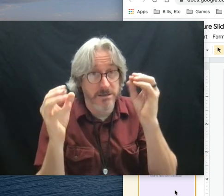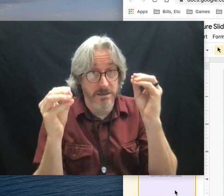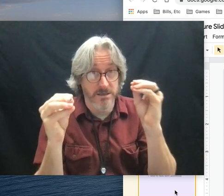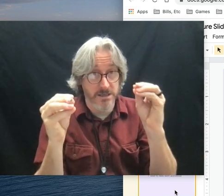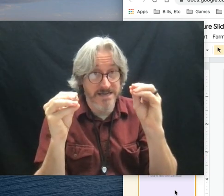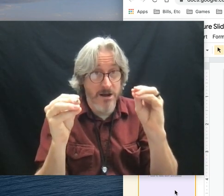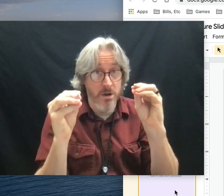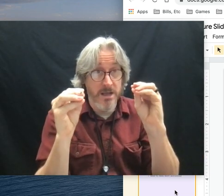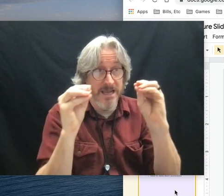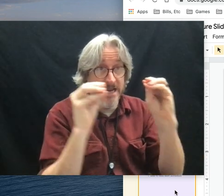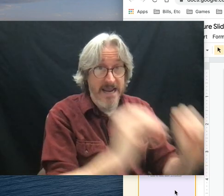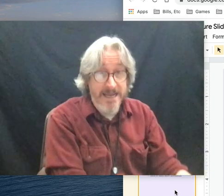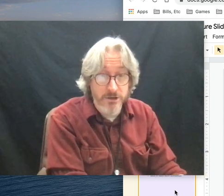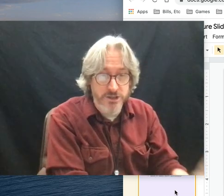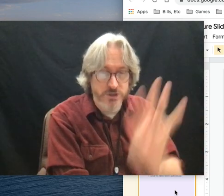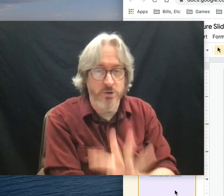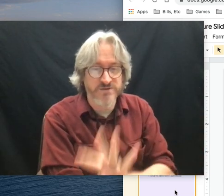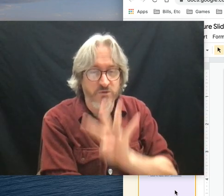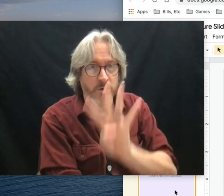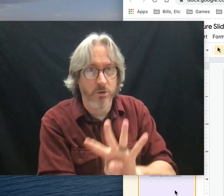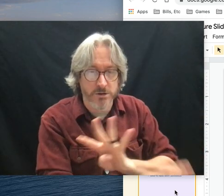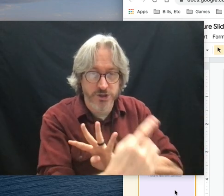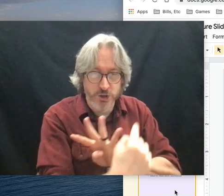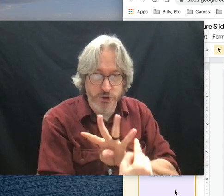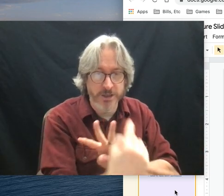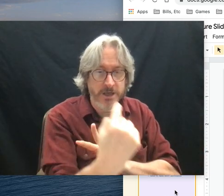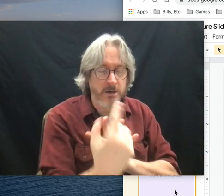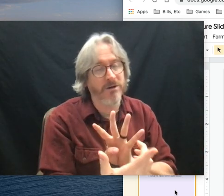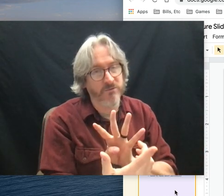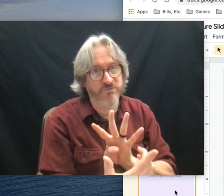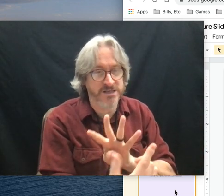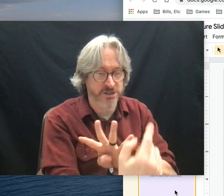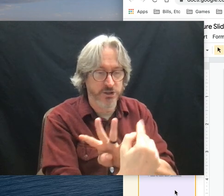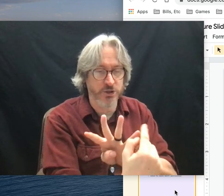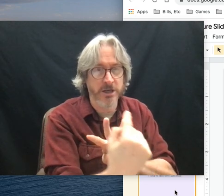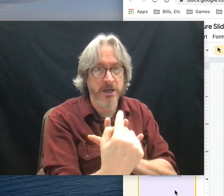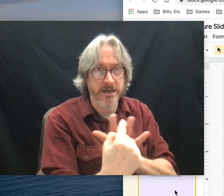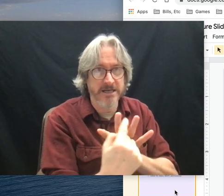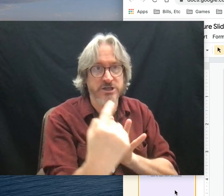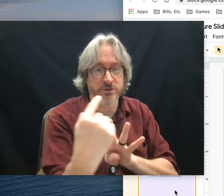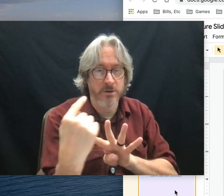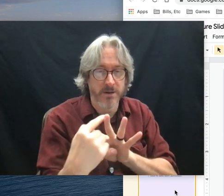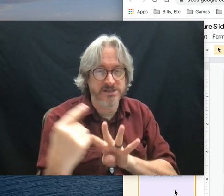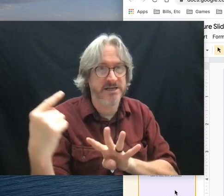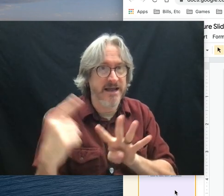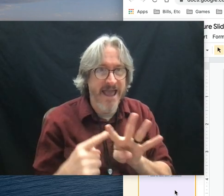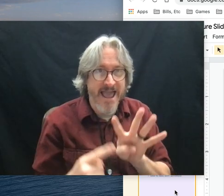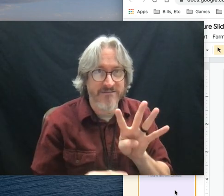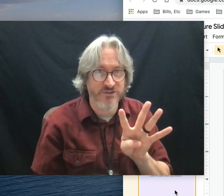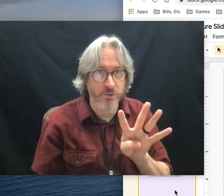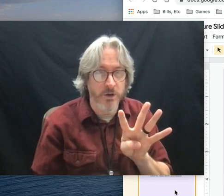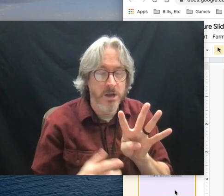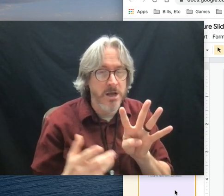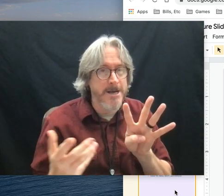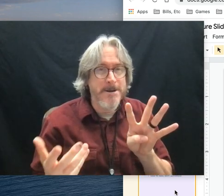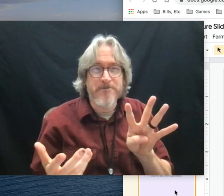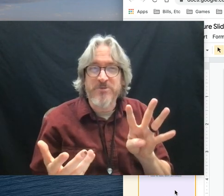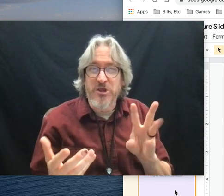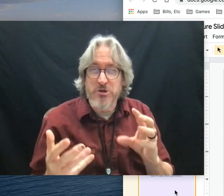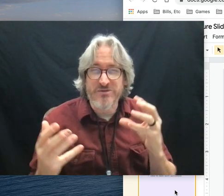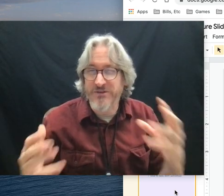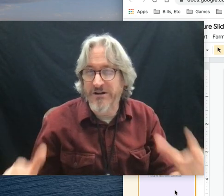this. Now, in English, those four words should, need to, must, have to.